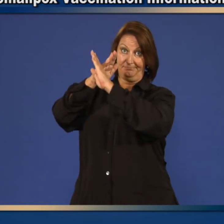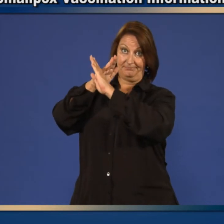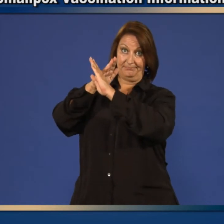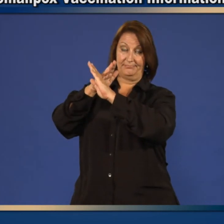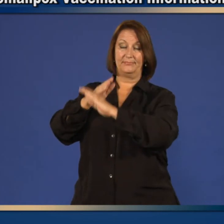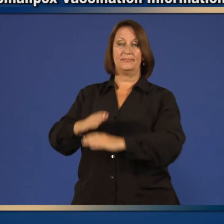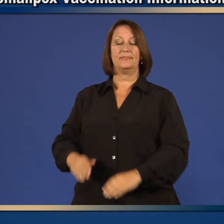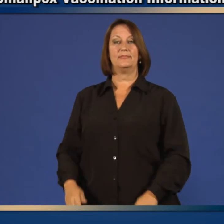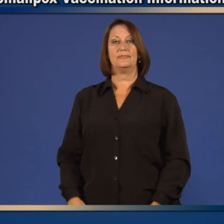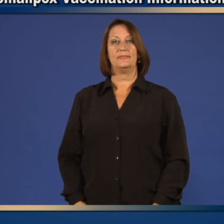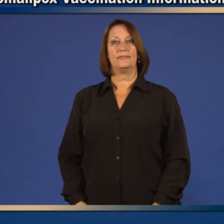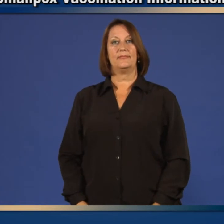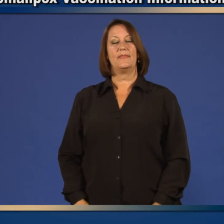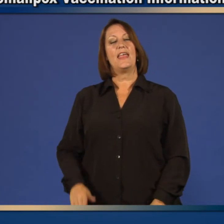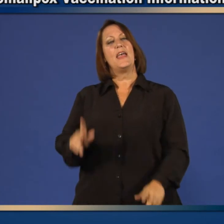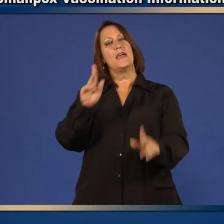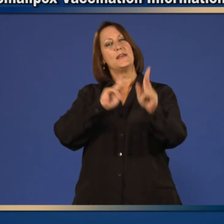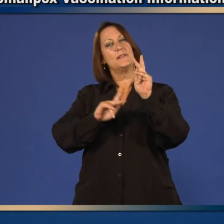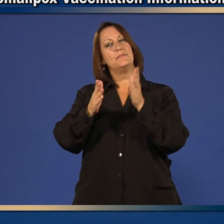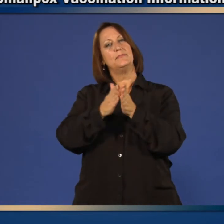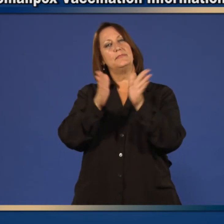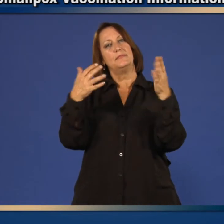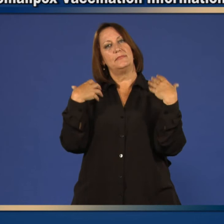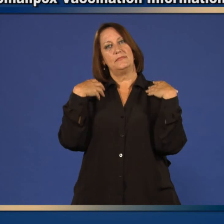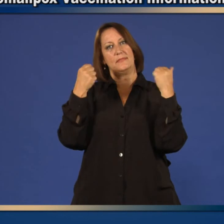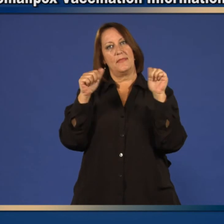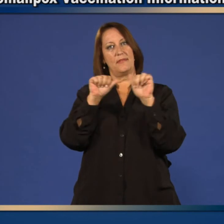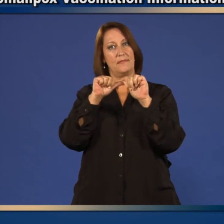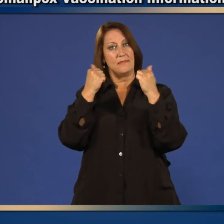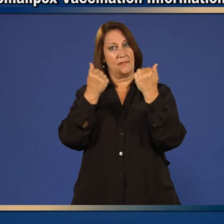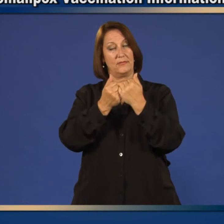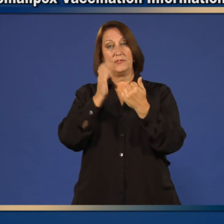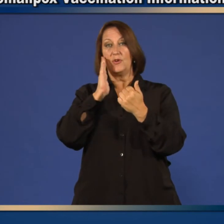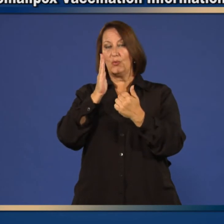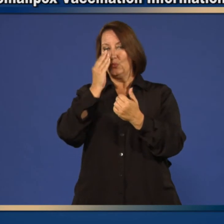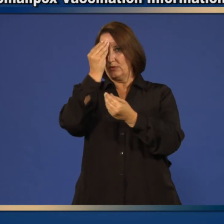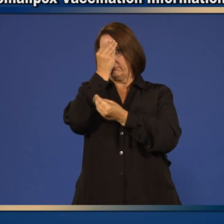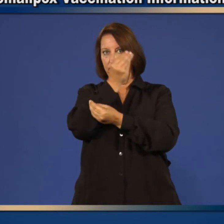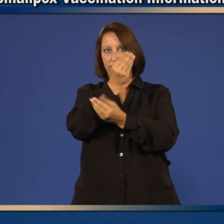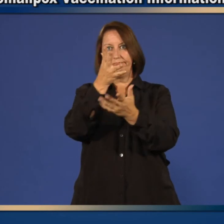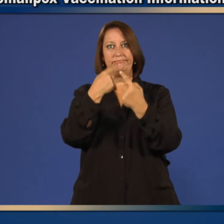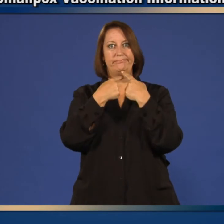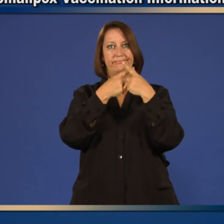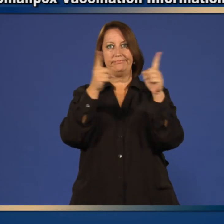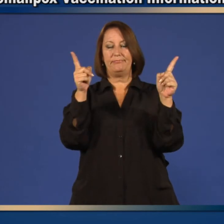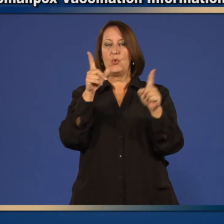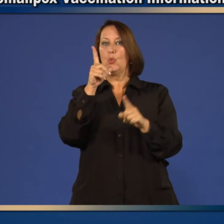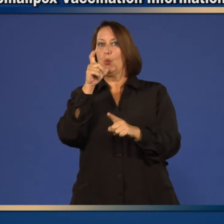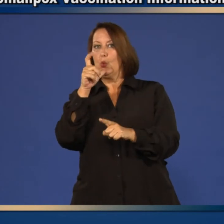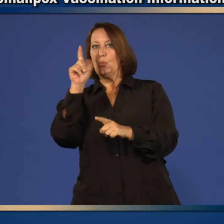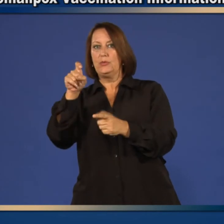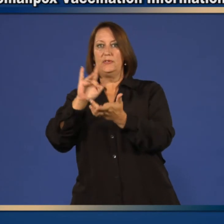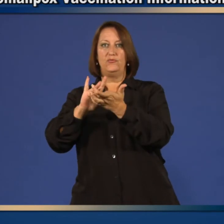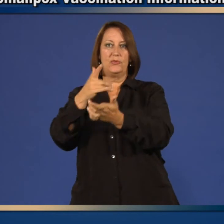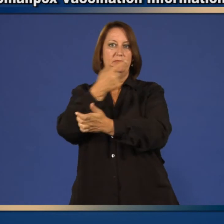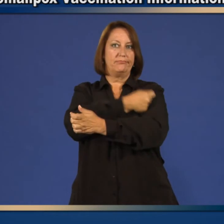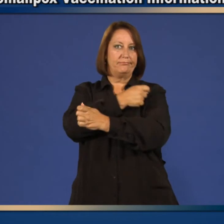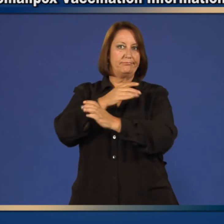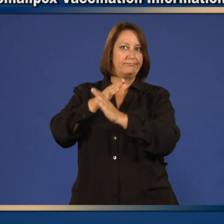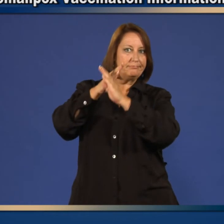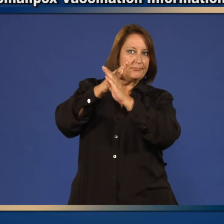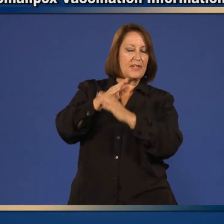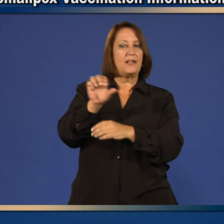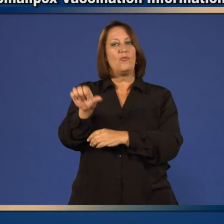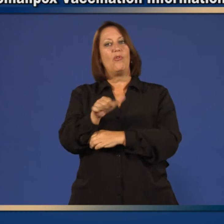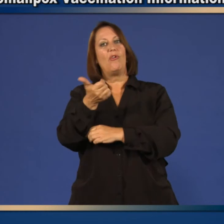disease than they are from the vaccine. Public health authorities will recommend who should be vaccinated at